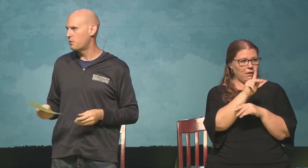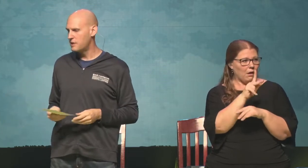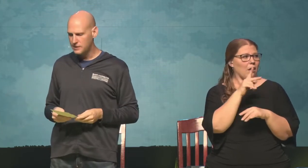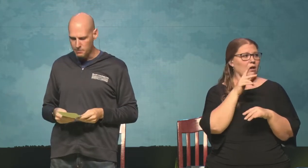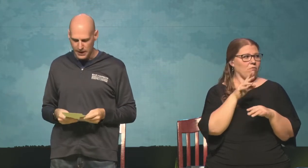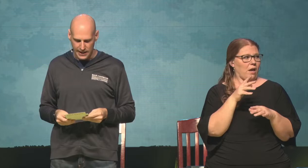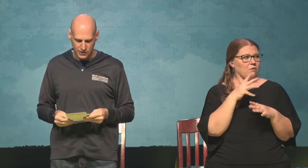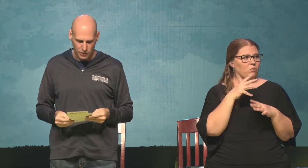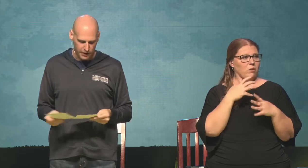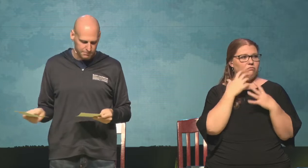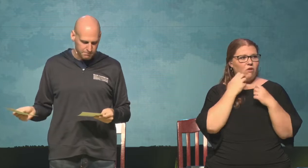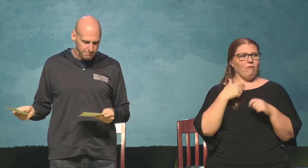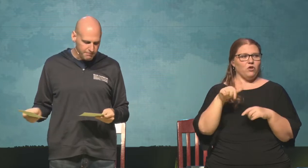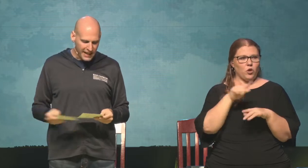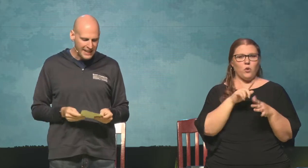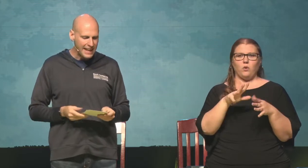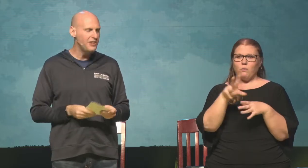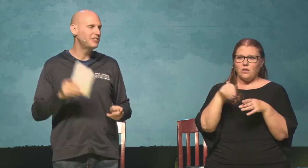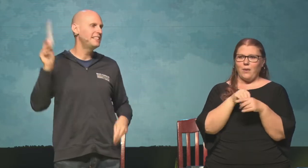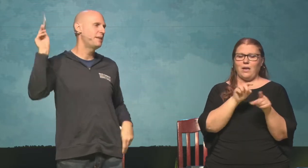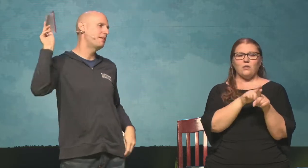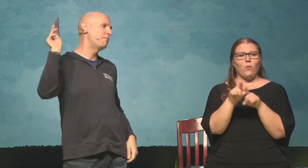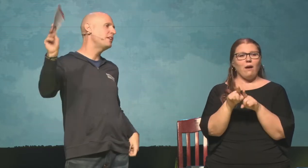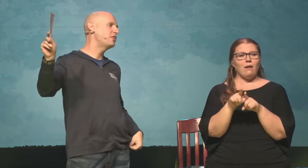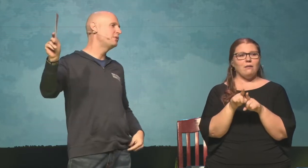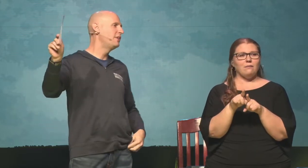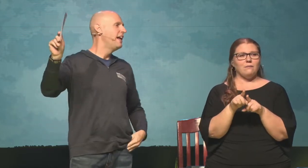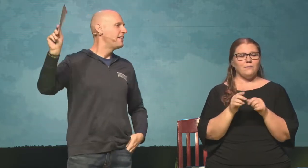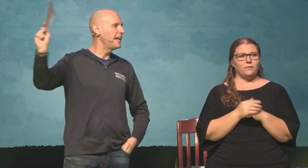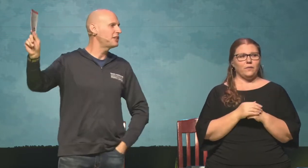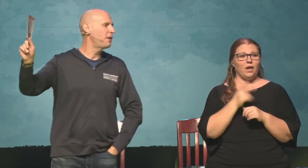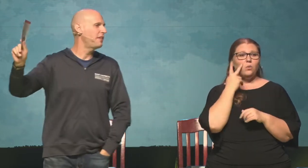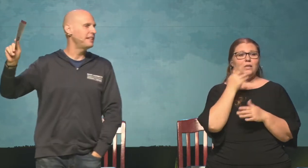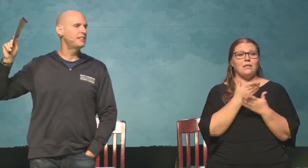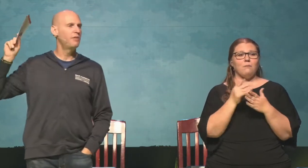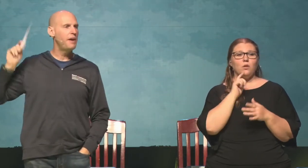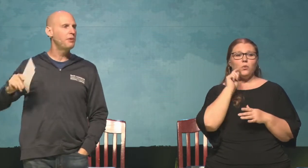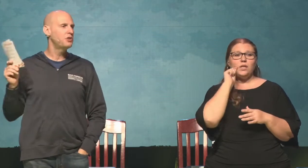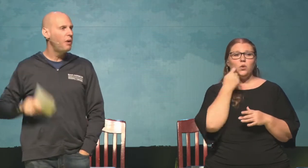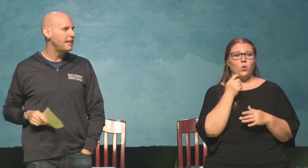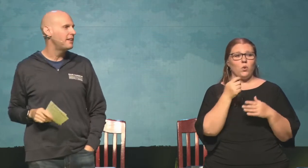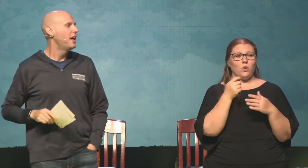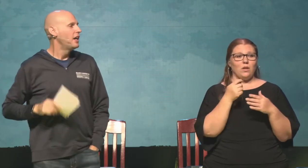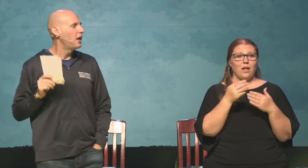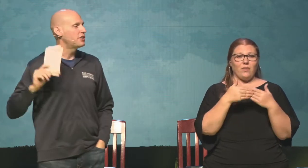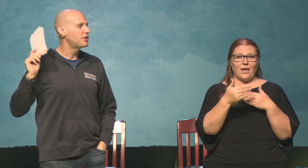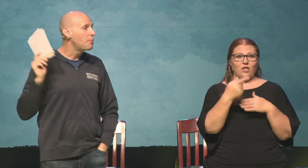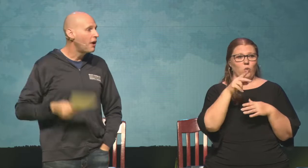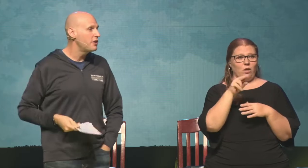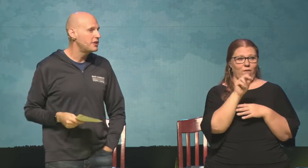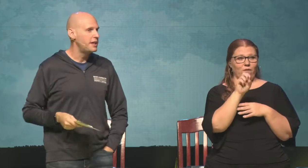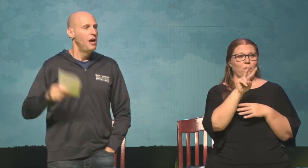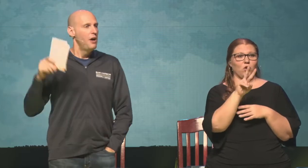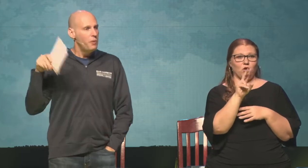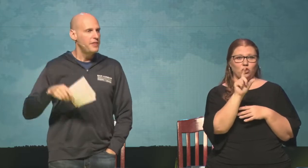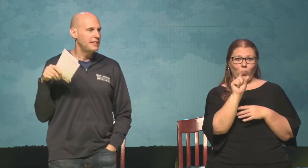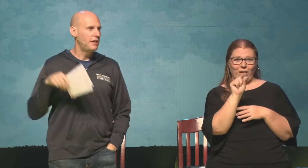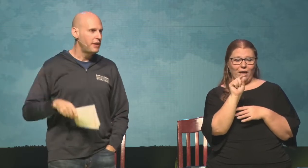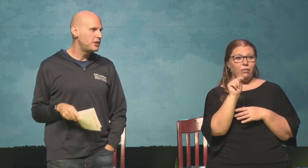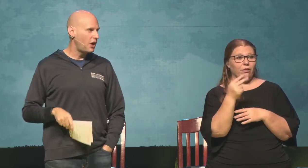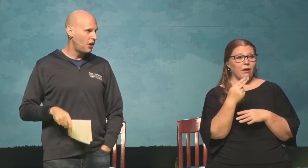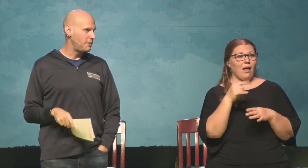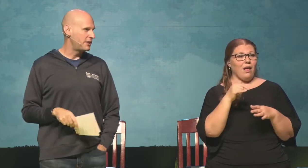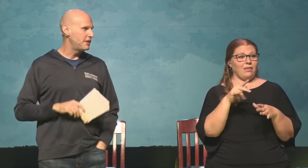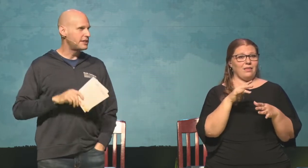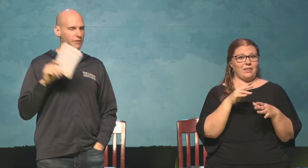you to participate as well. And then you'll see something really cool. The next one on the list, November 20th, launches our partnership with the